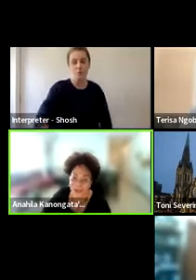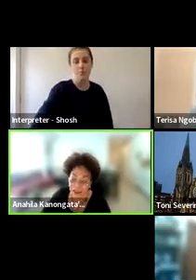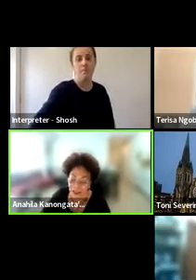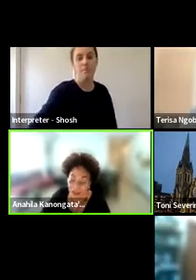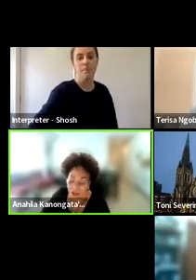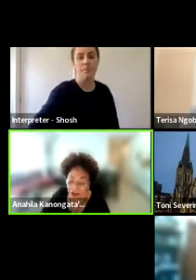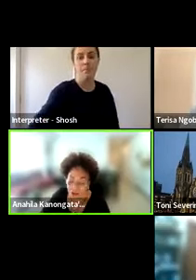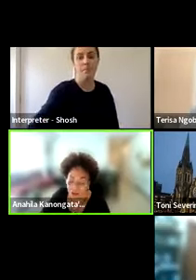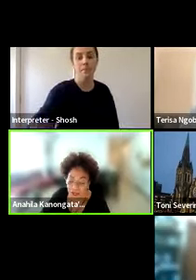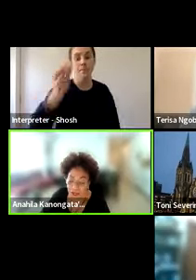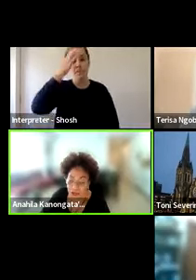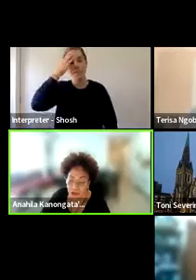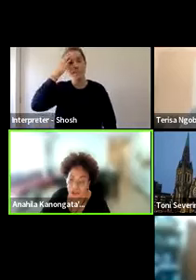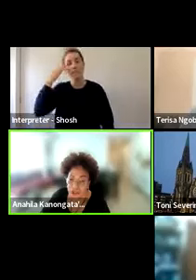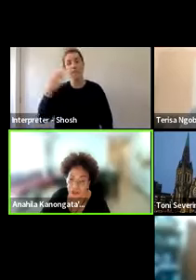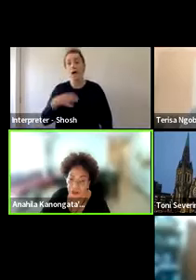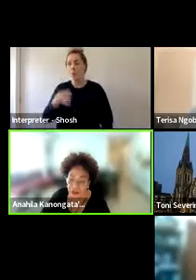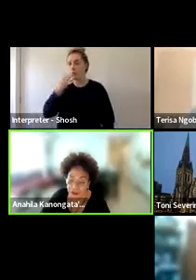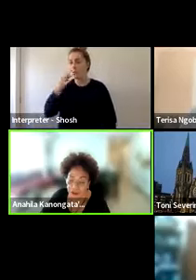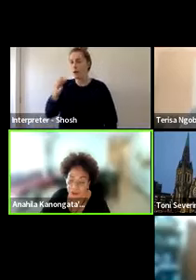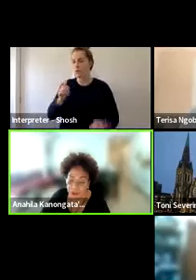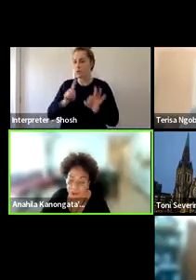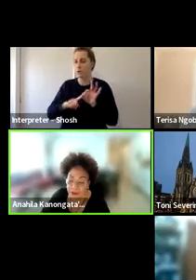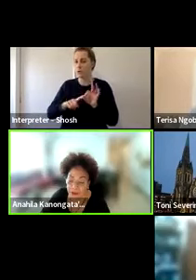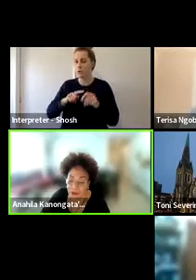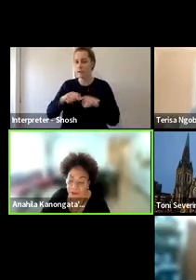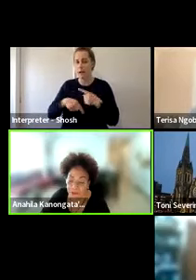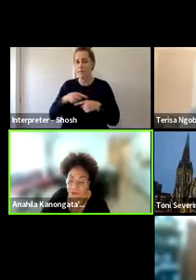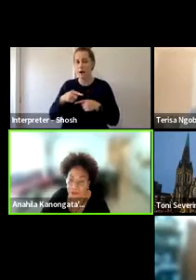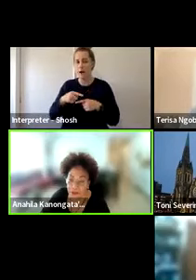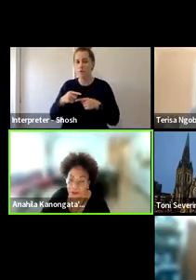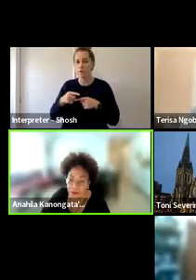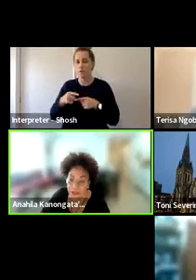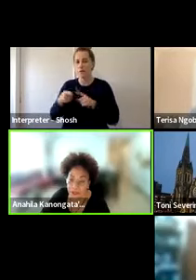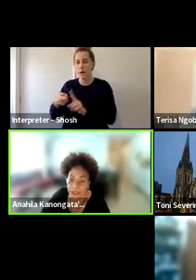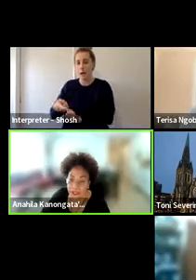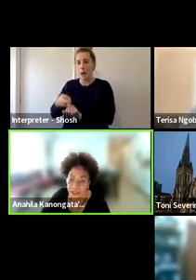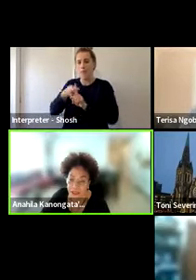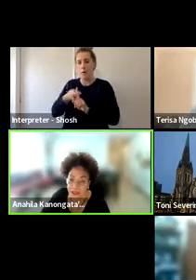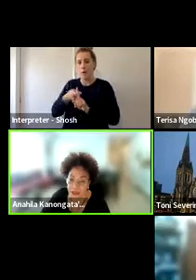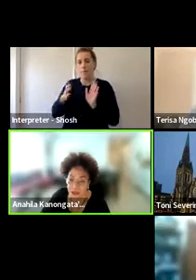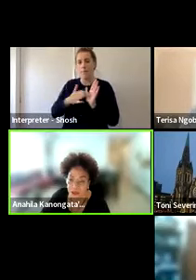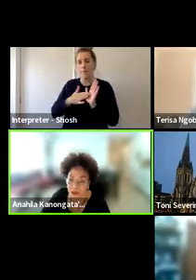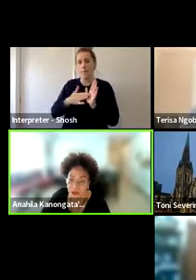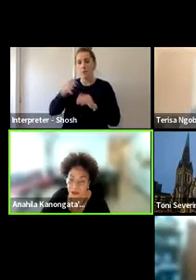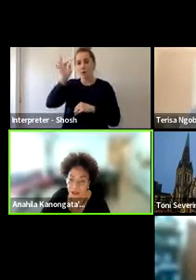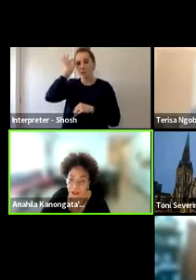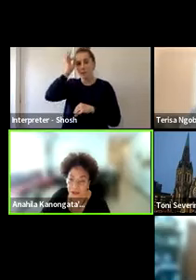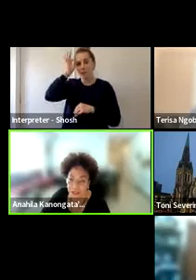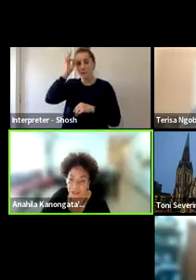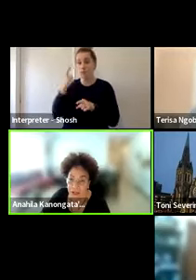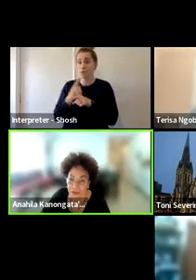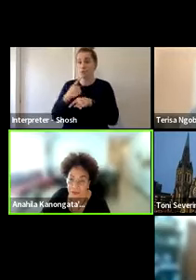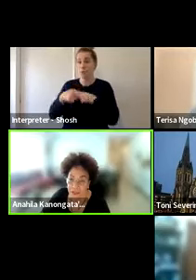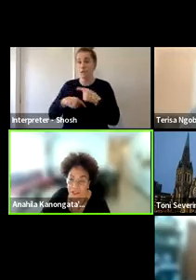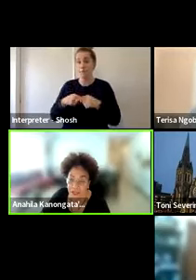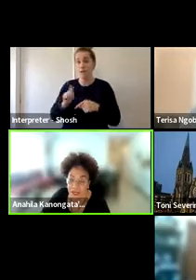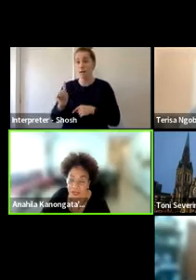that, I just want to ask you questions around the appointment of membership of the committee. So it talks about the